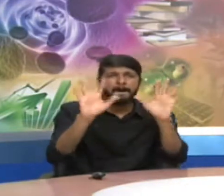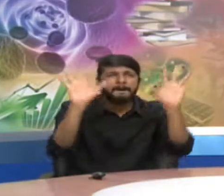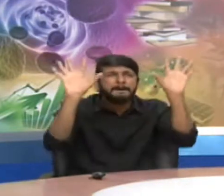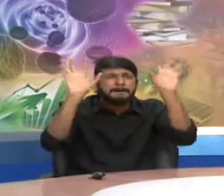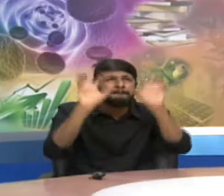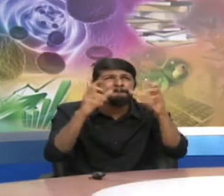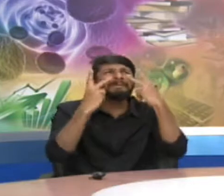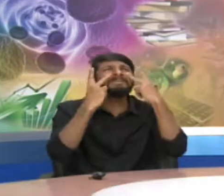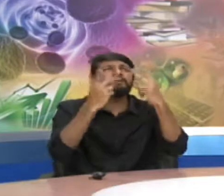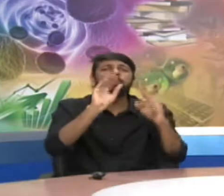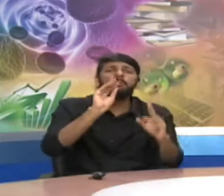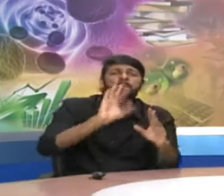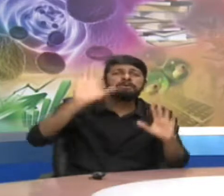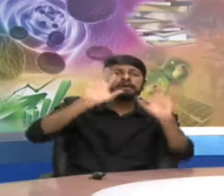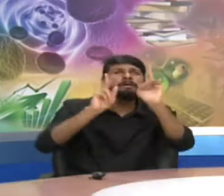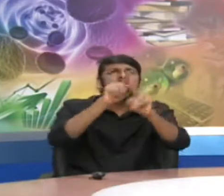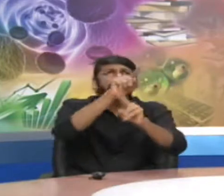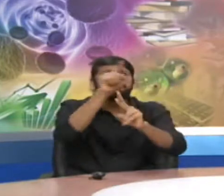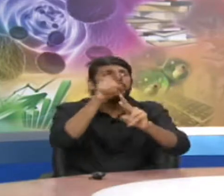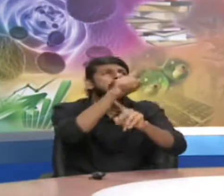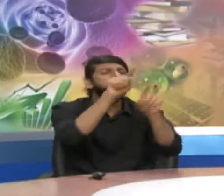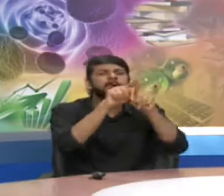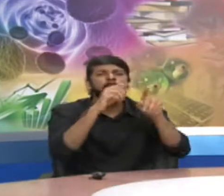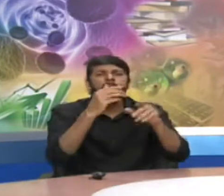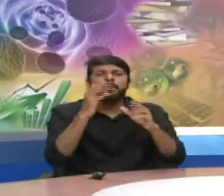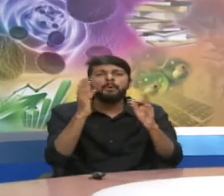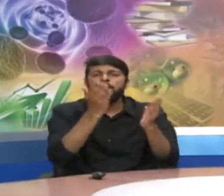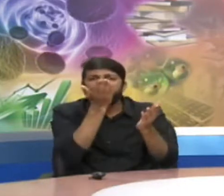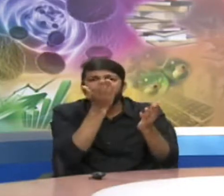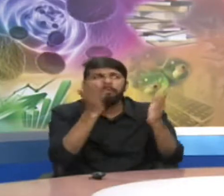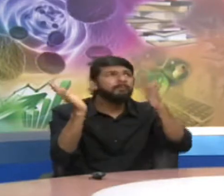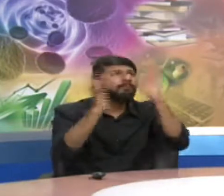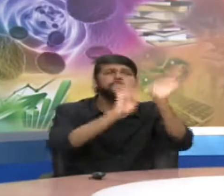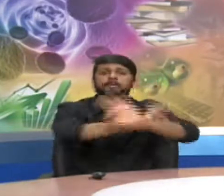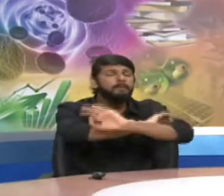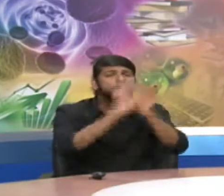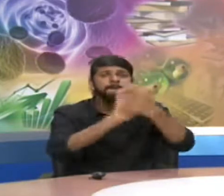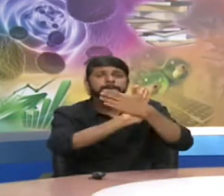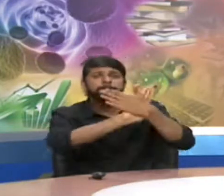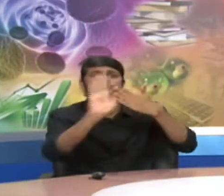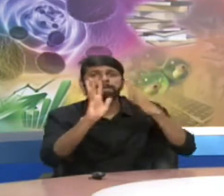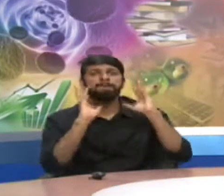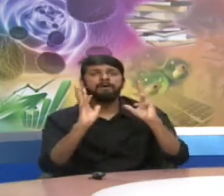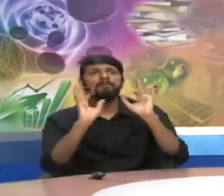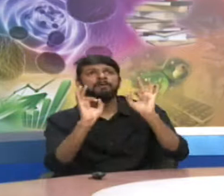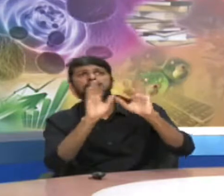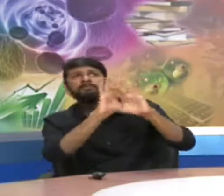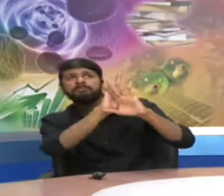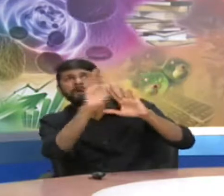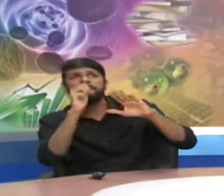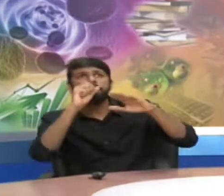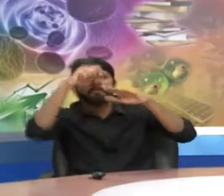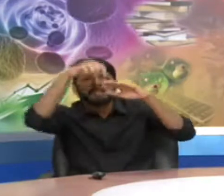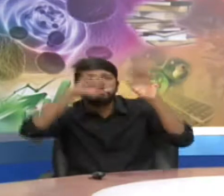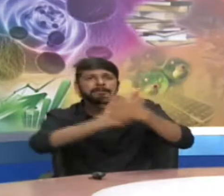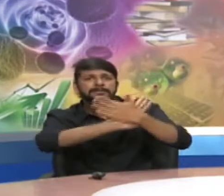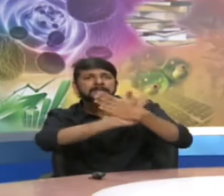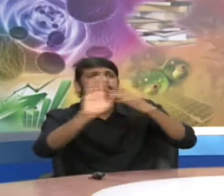It should not be in a shallow place. The walls should not be